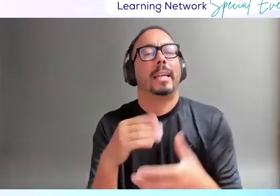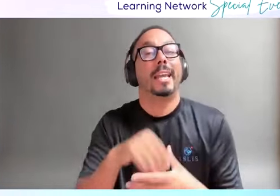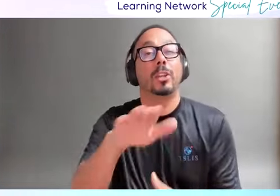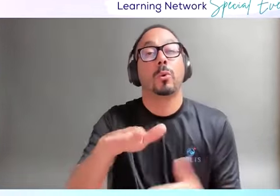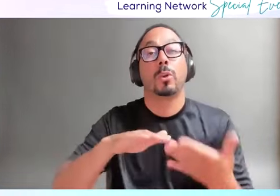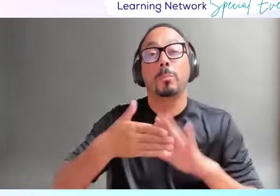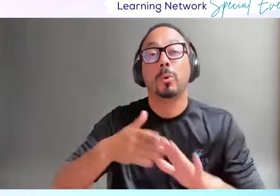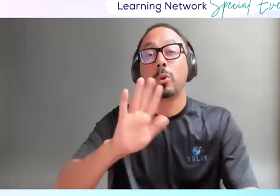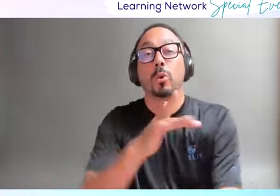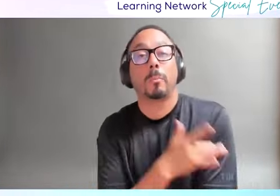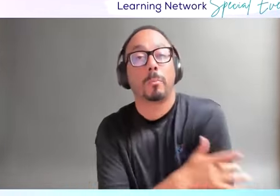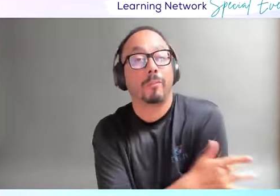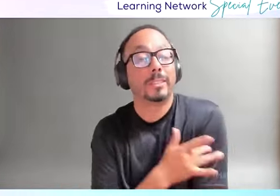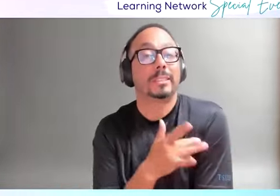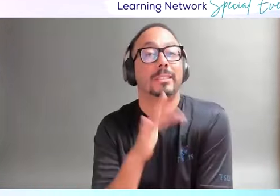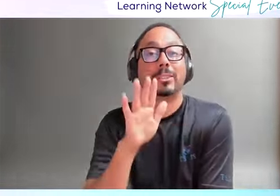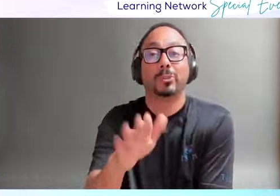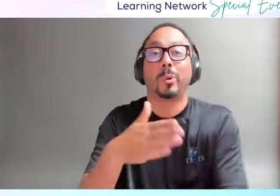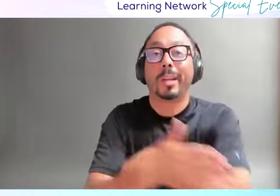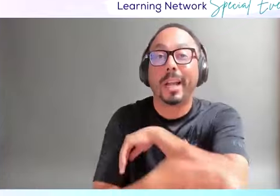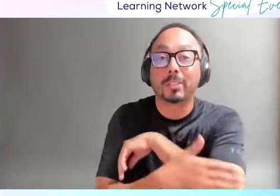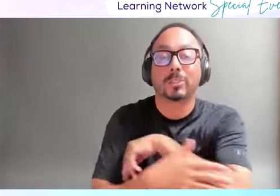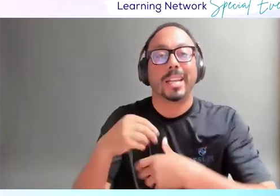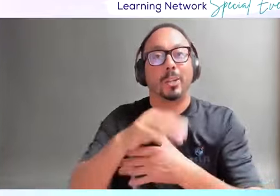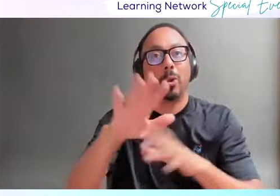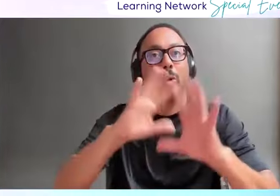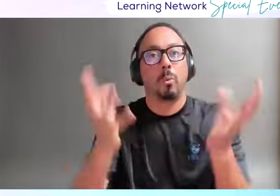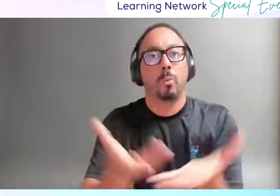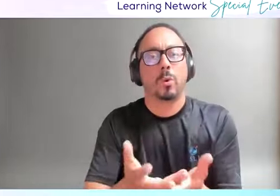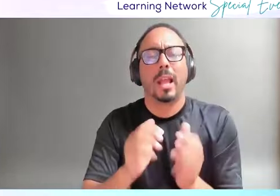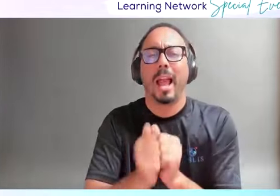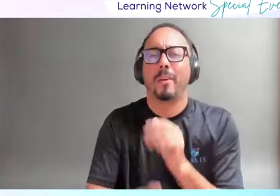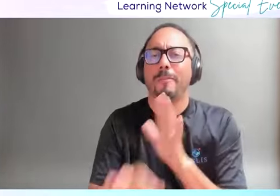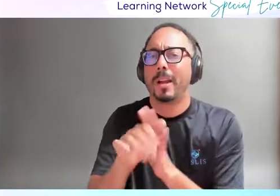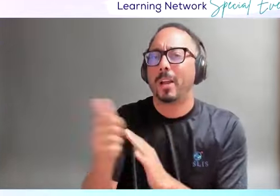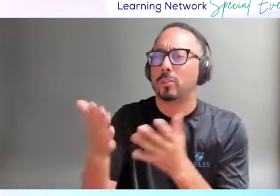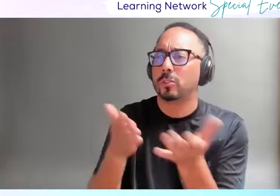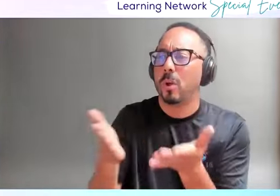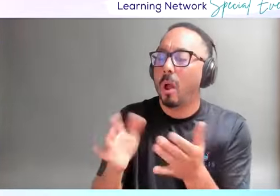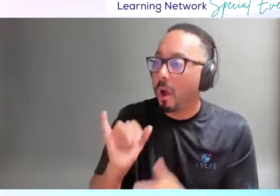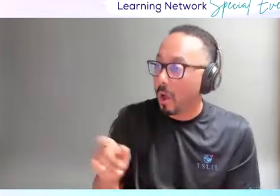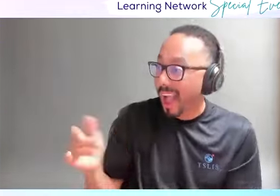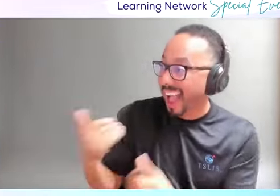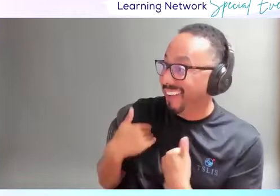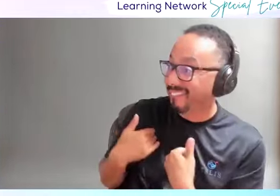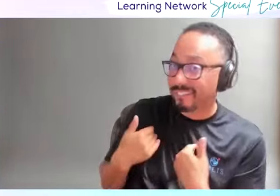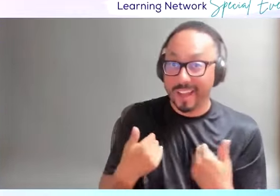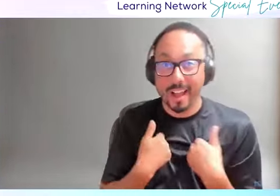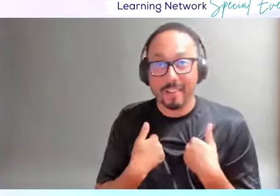country, in your world to create systems that work together better? You know, we have heard for decades the complaints of women